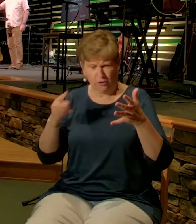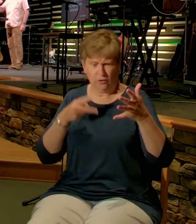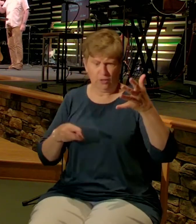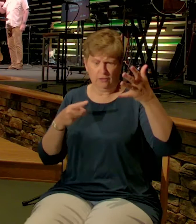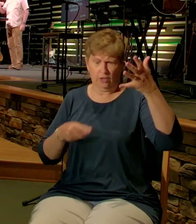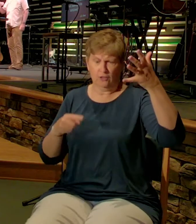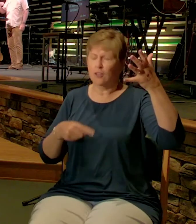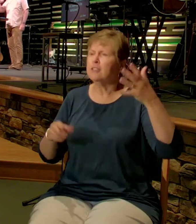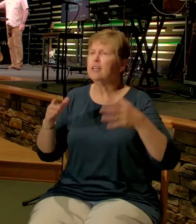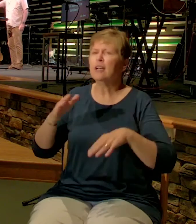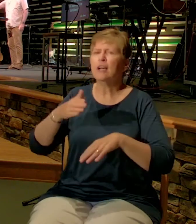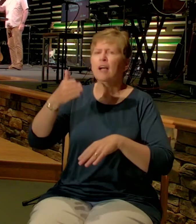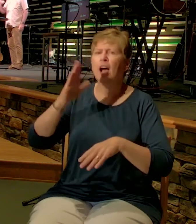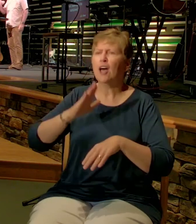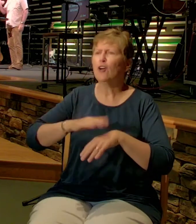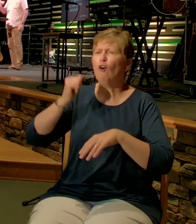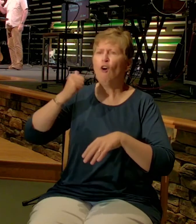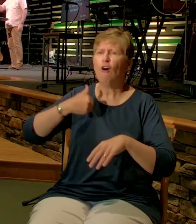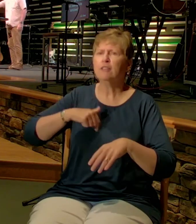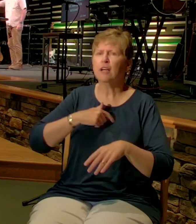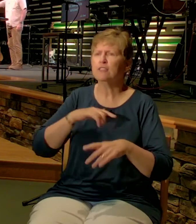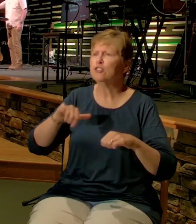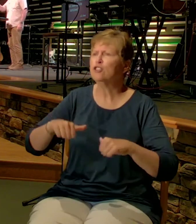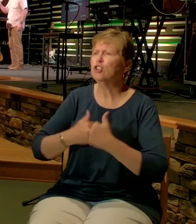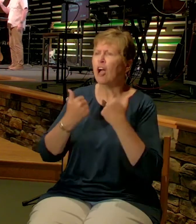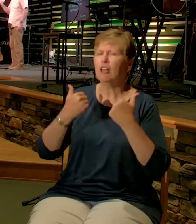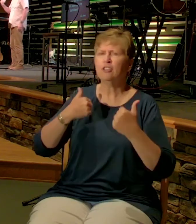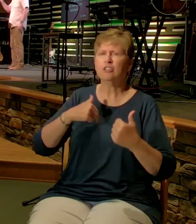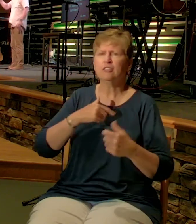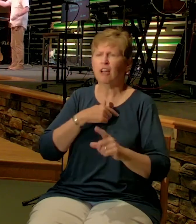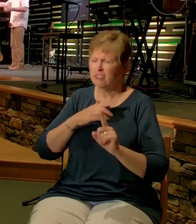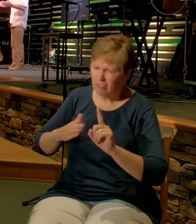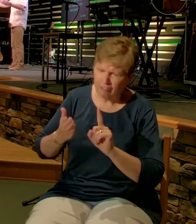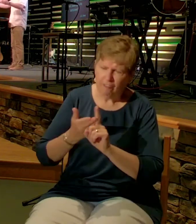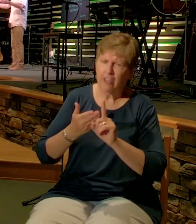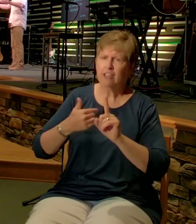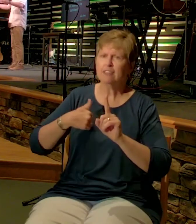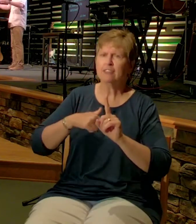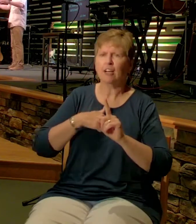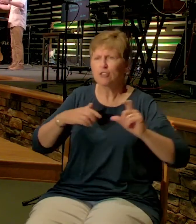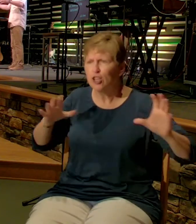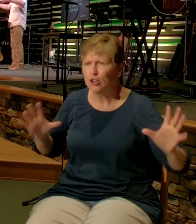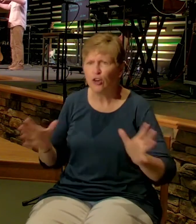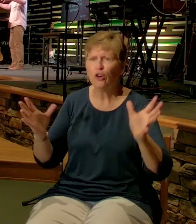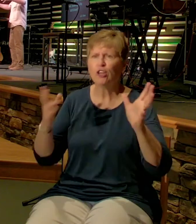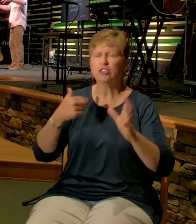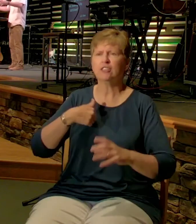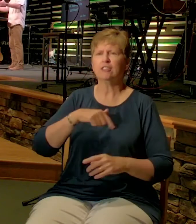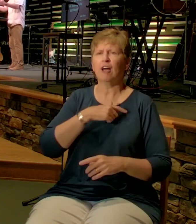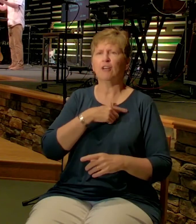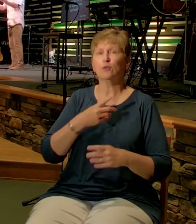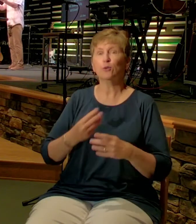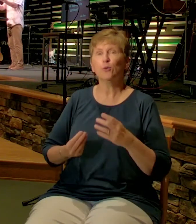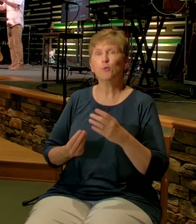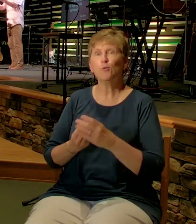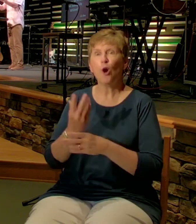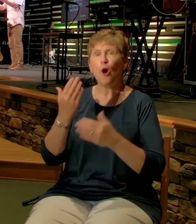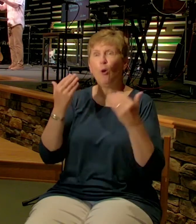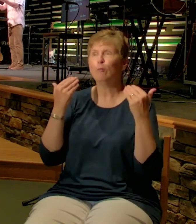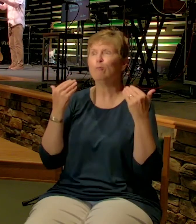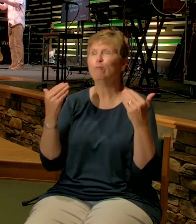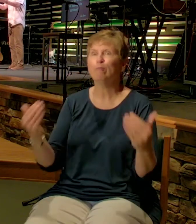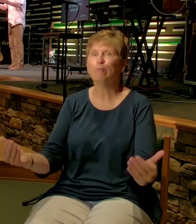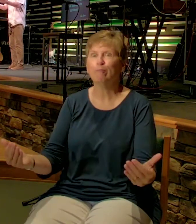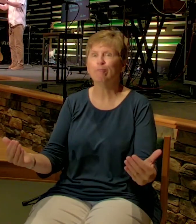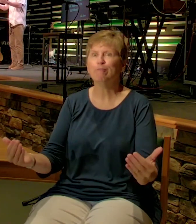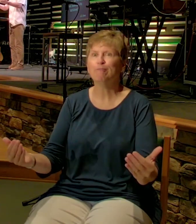calls us, challenges us, convicts us, encourages us to grow